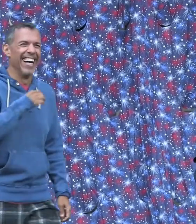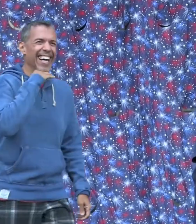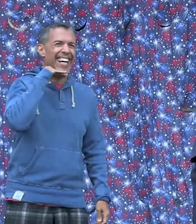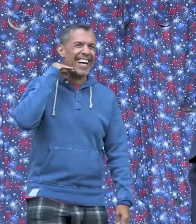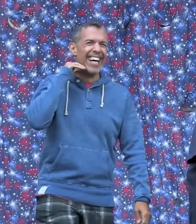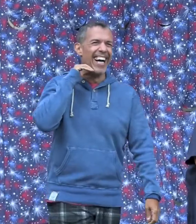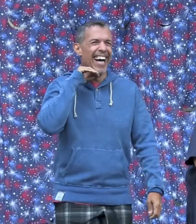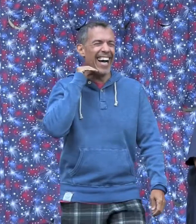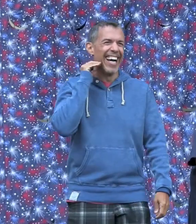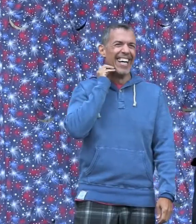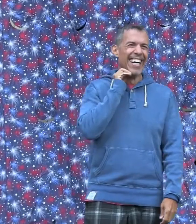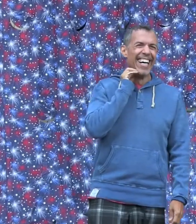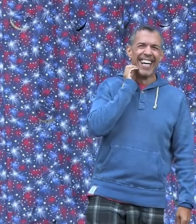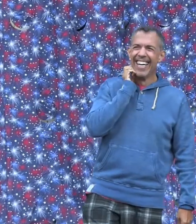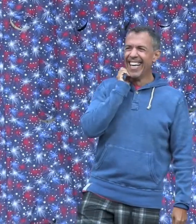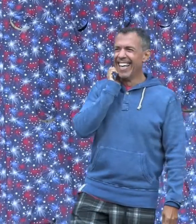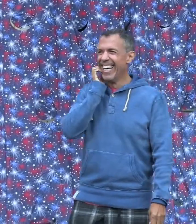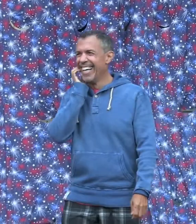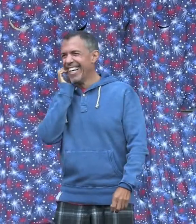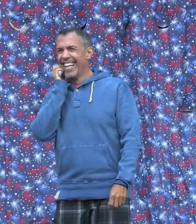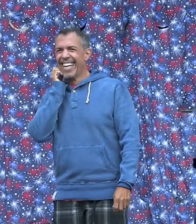Okay. I'll try this again.